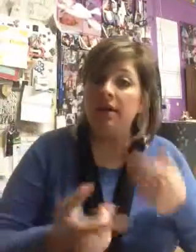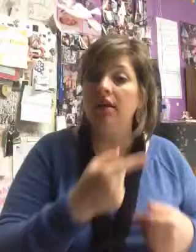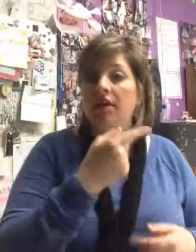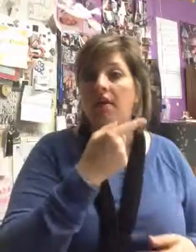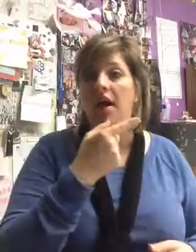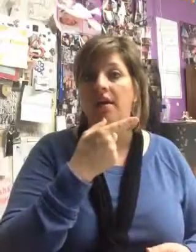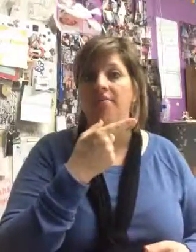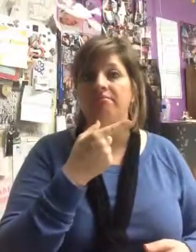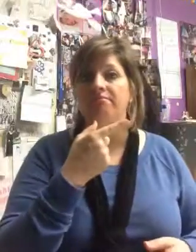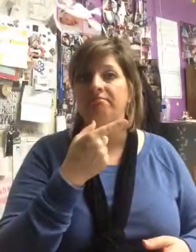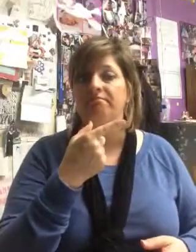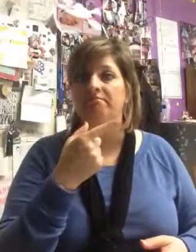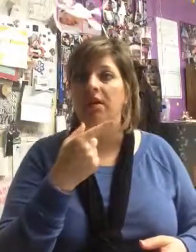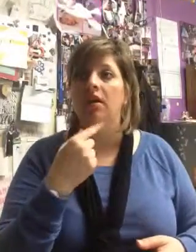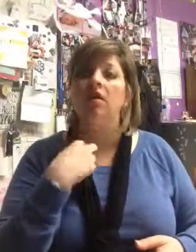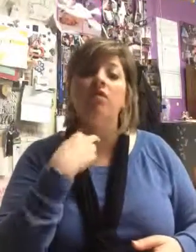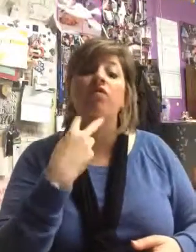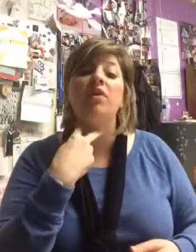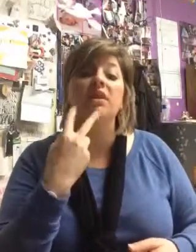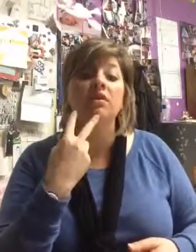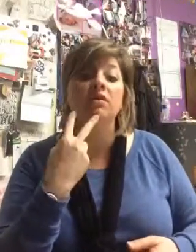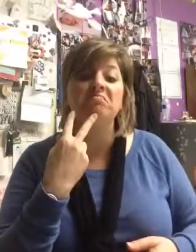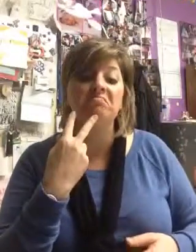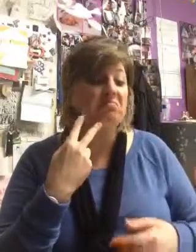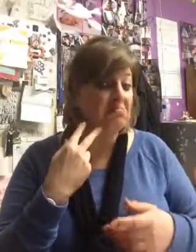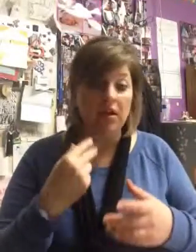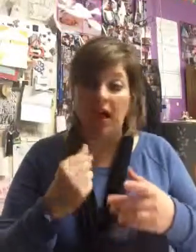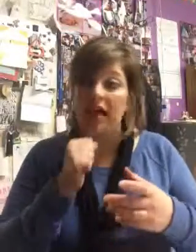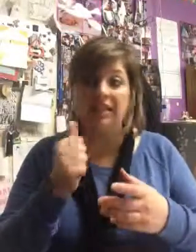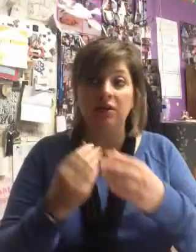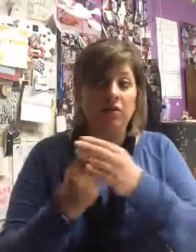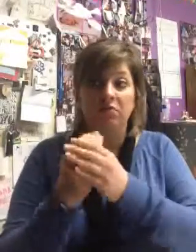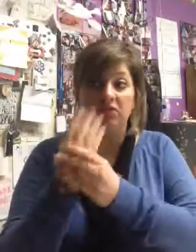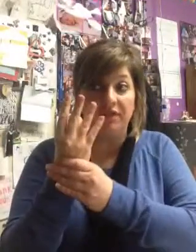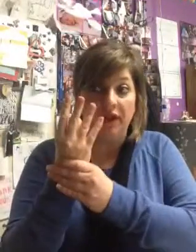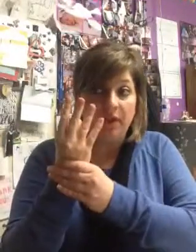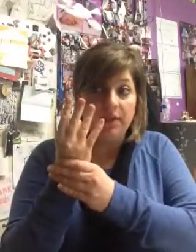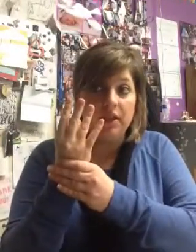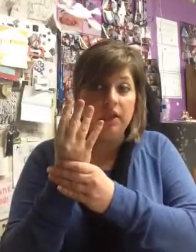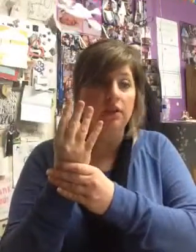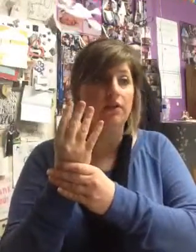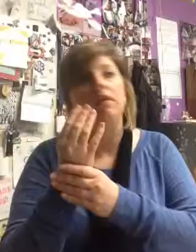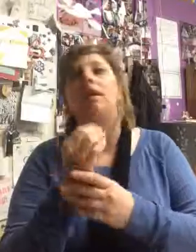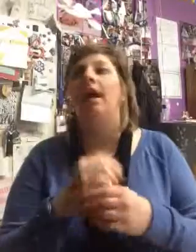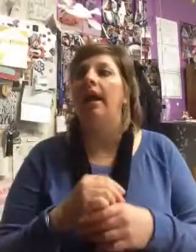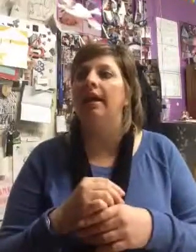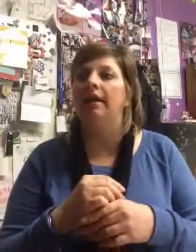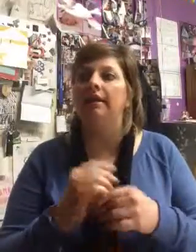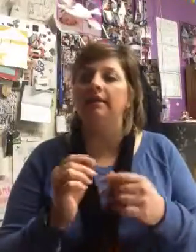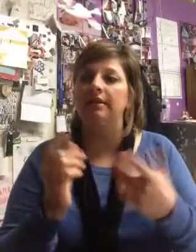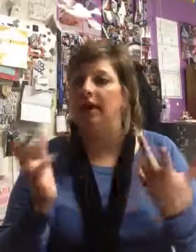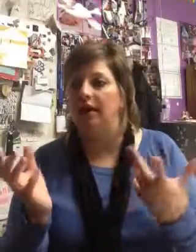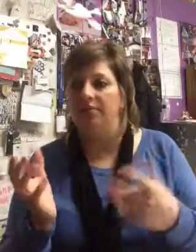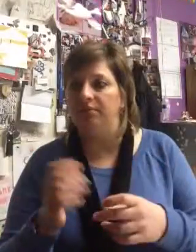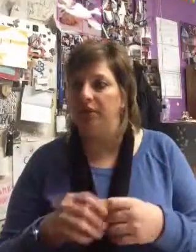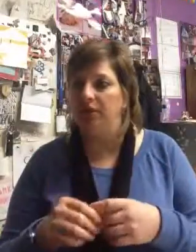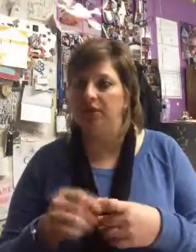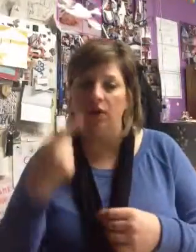maybe the voice hasn't developed, and